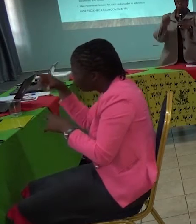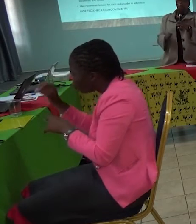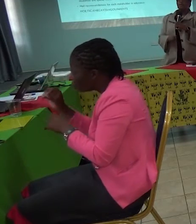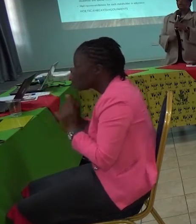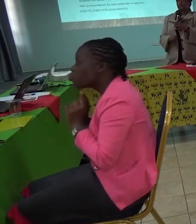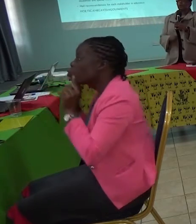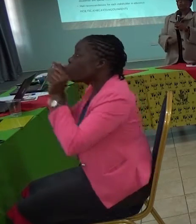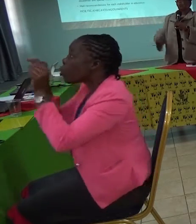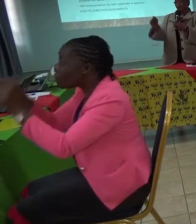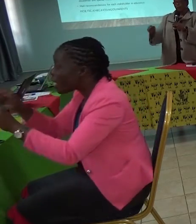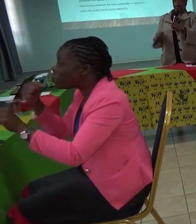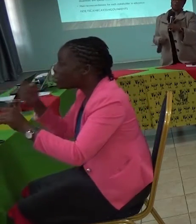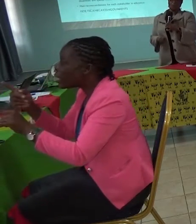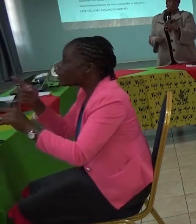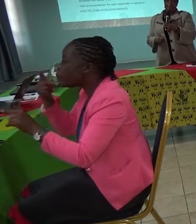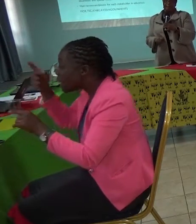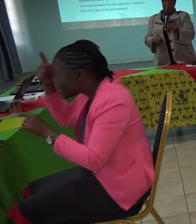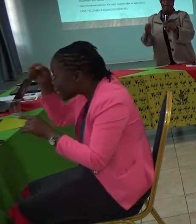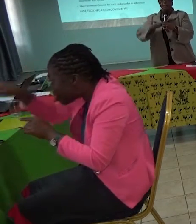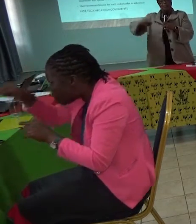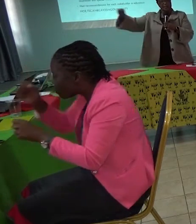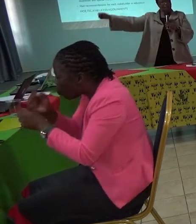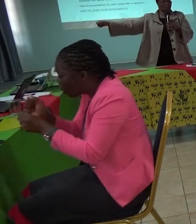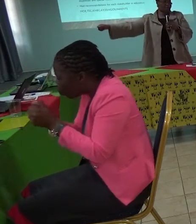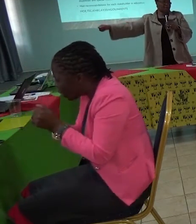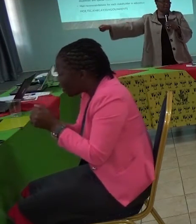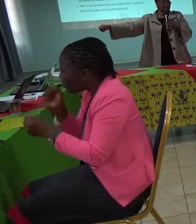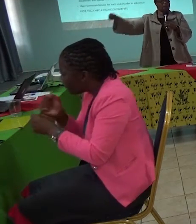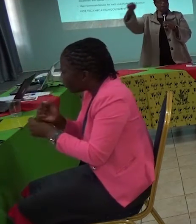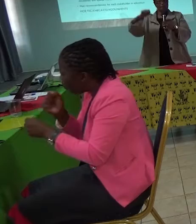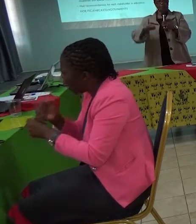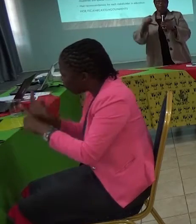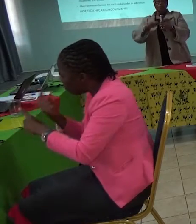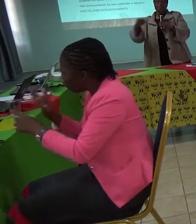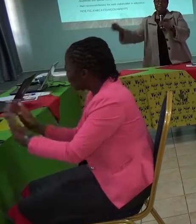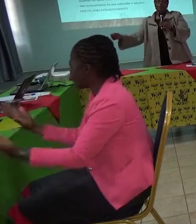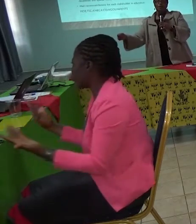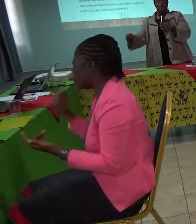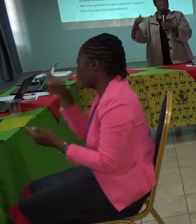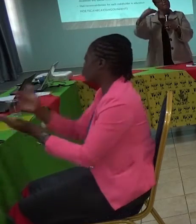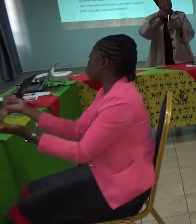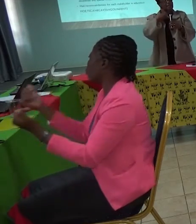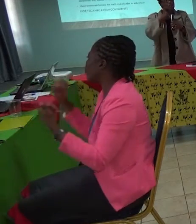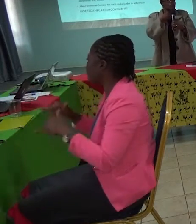for inclusive education where we work together with the parents and stretch that coin? And in the process of stretching that coin, change the attitude of